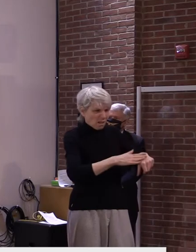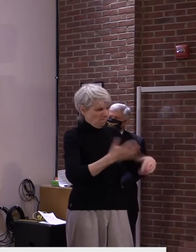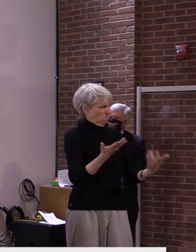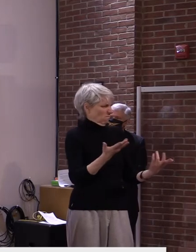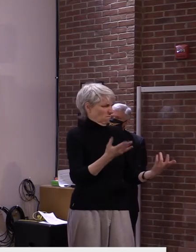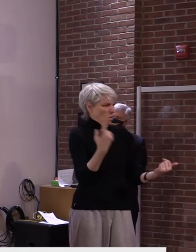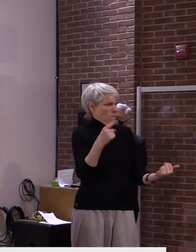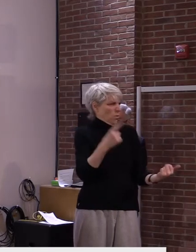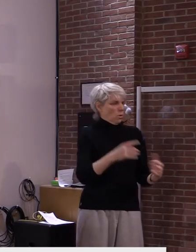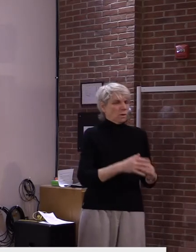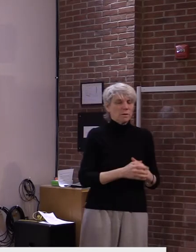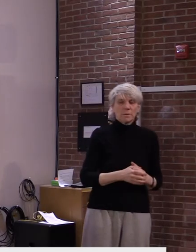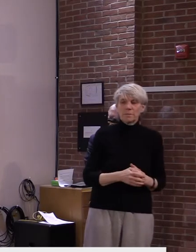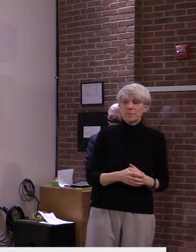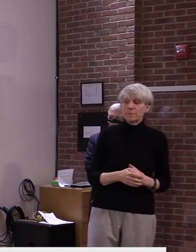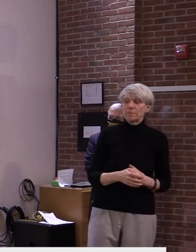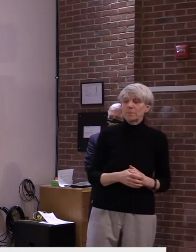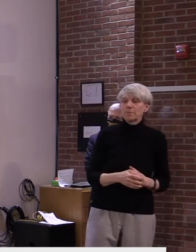I guess I was curious,